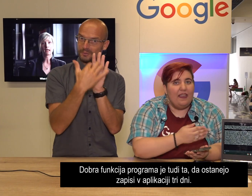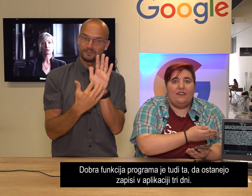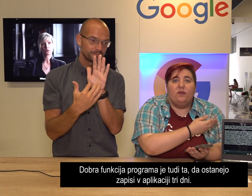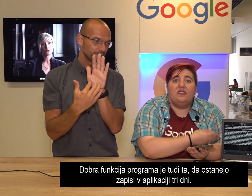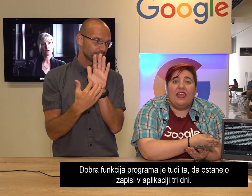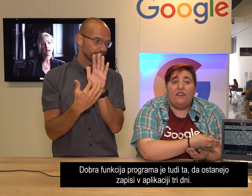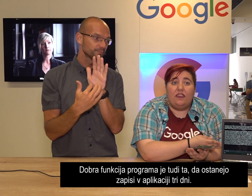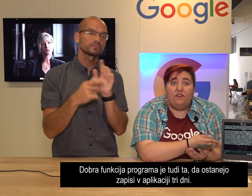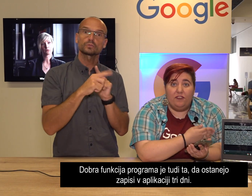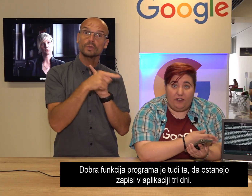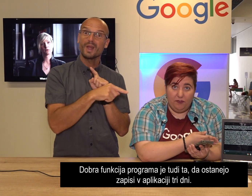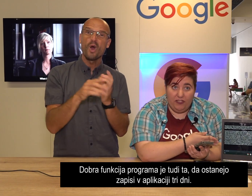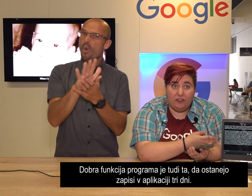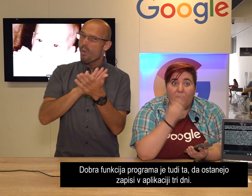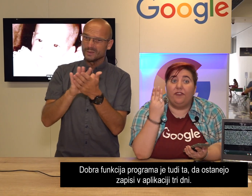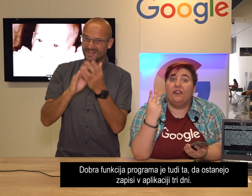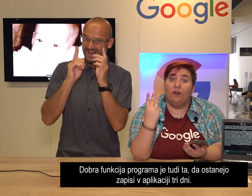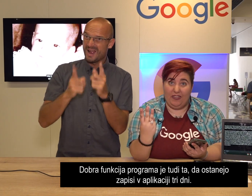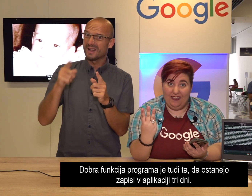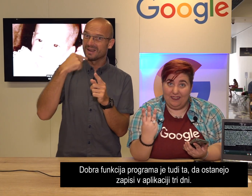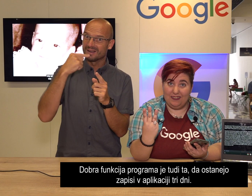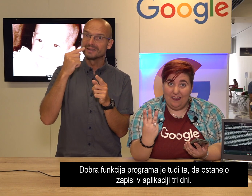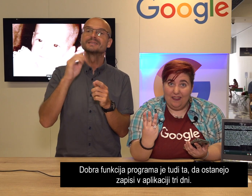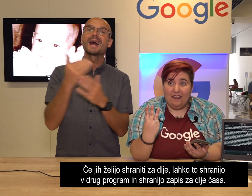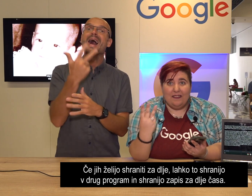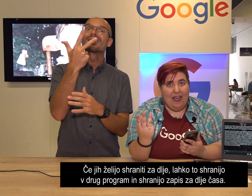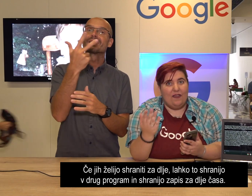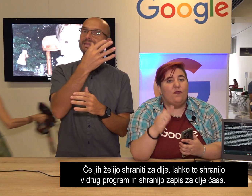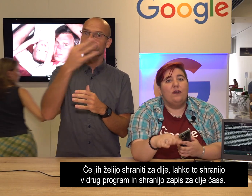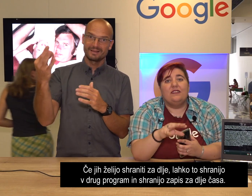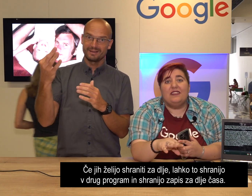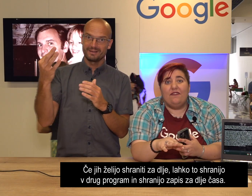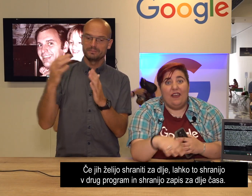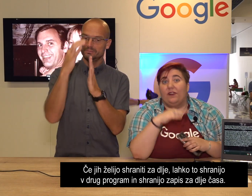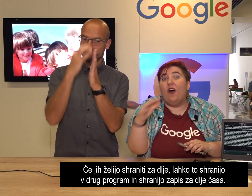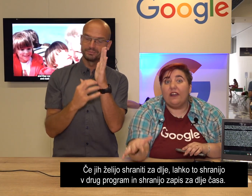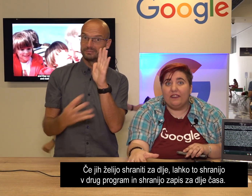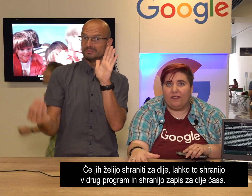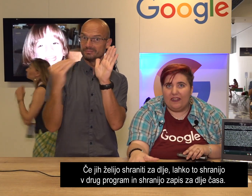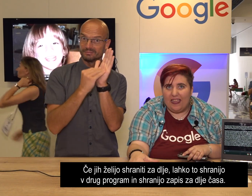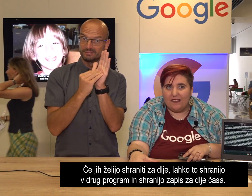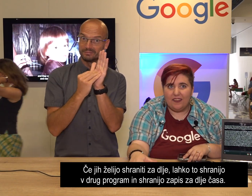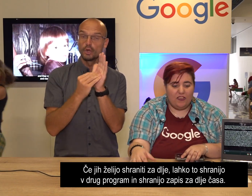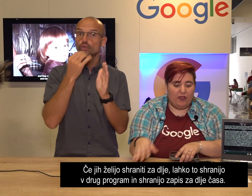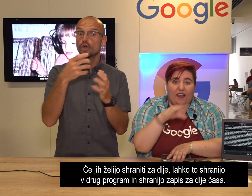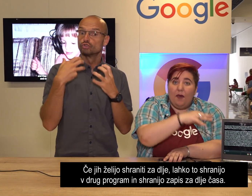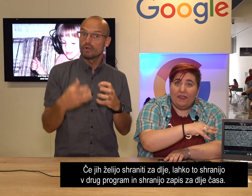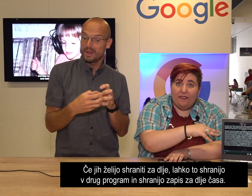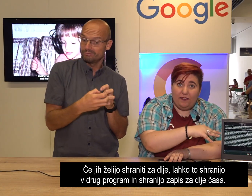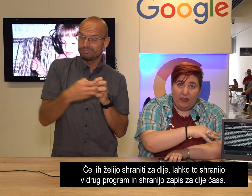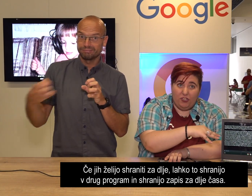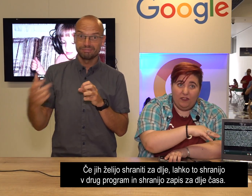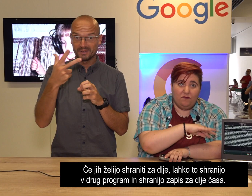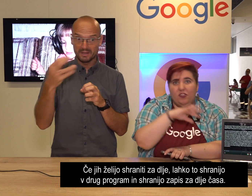Transcribe is it will save these transcriptions for 3 full days. Now, if you wanted to save that for longer than 3 days, you can copy